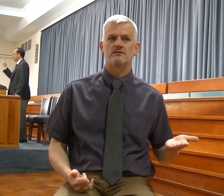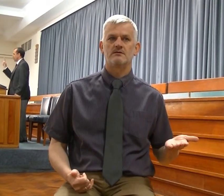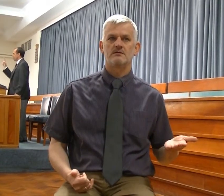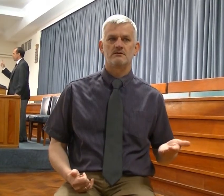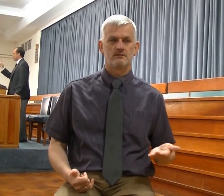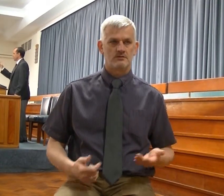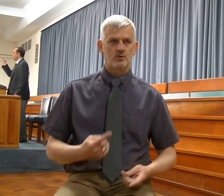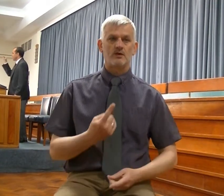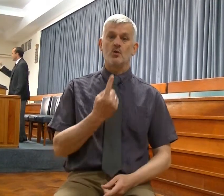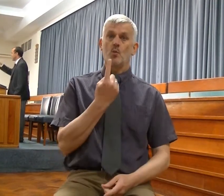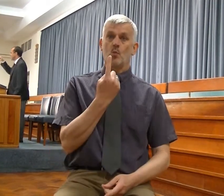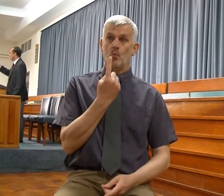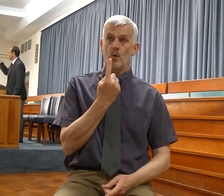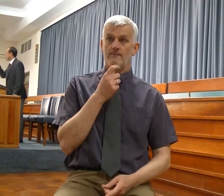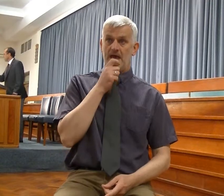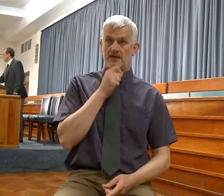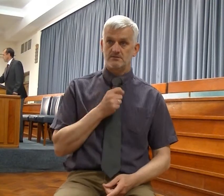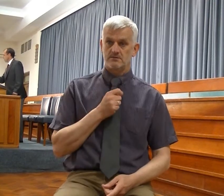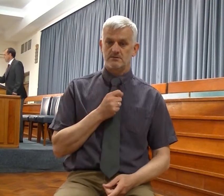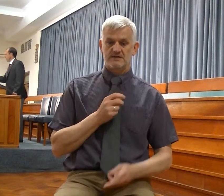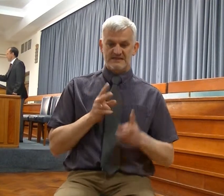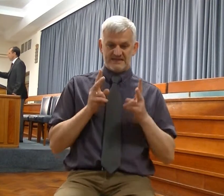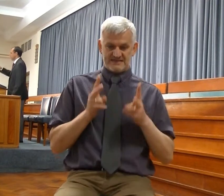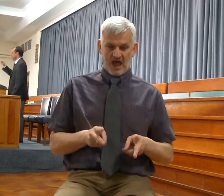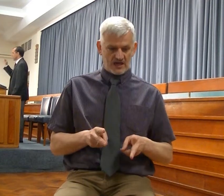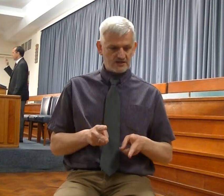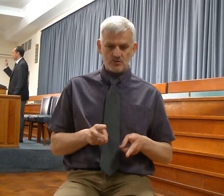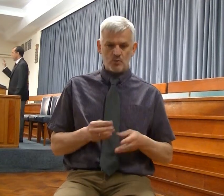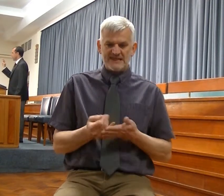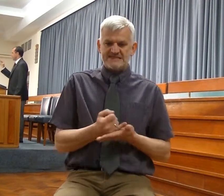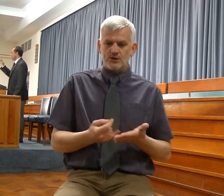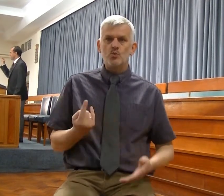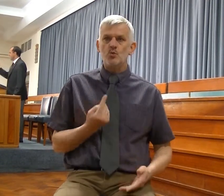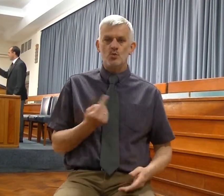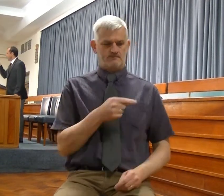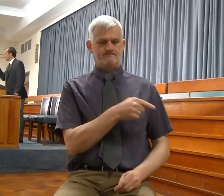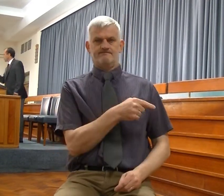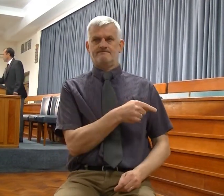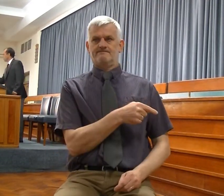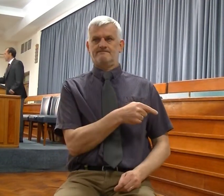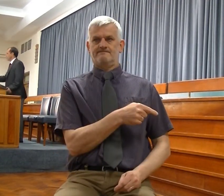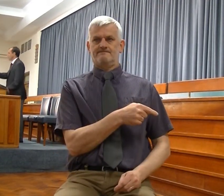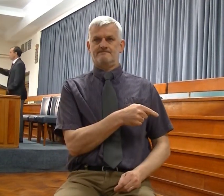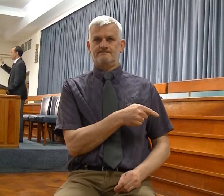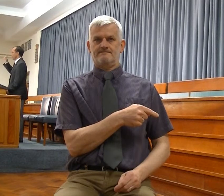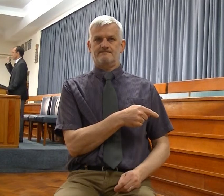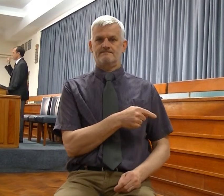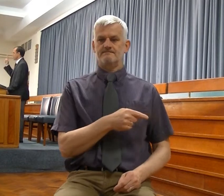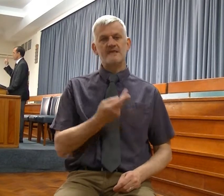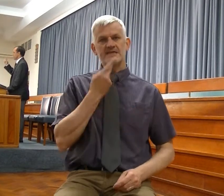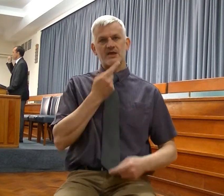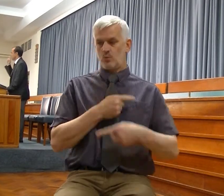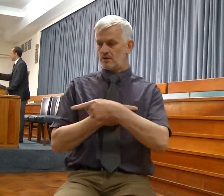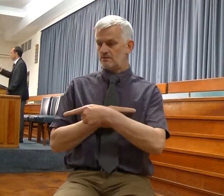one of the men who died on the cross died in sin. The second man died to sin, but the